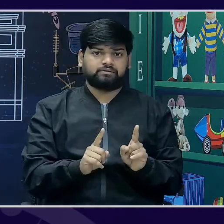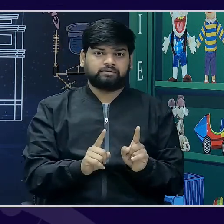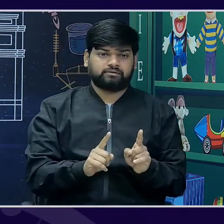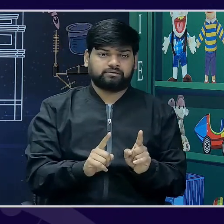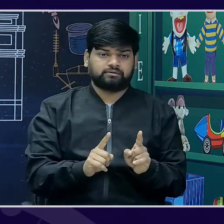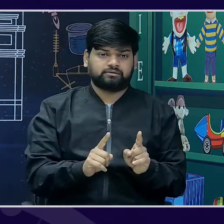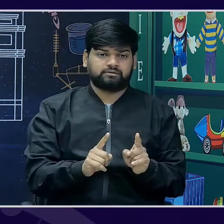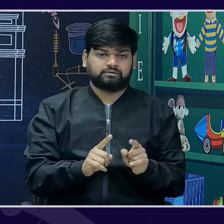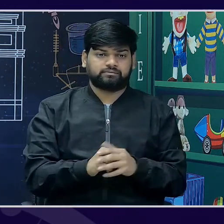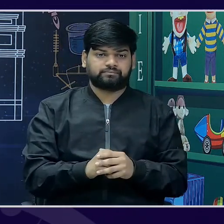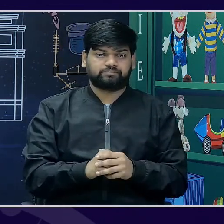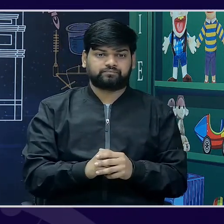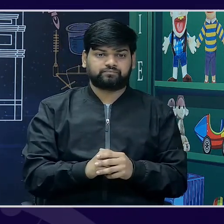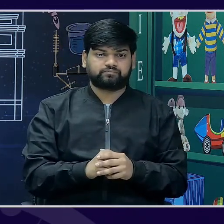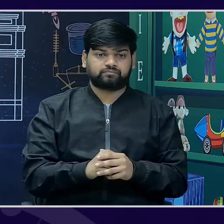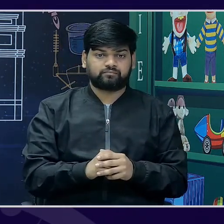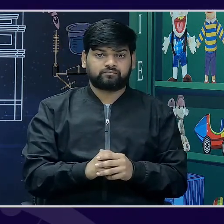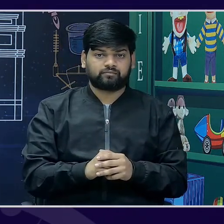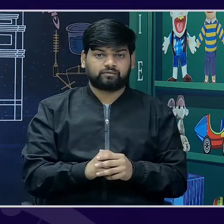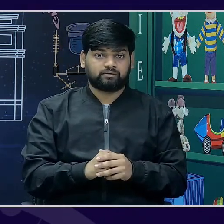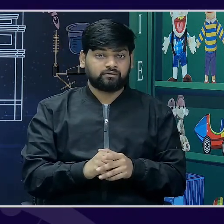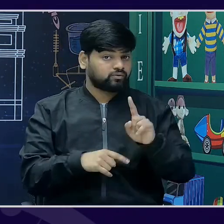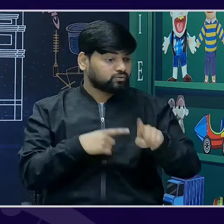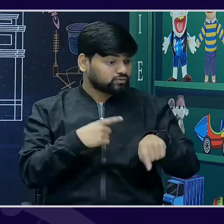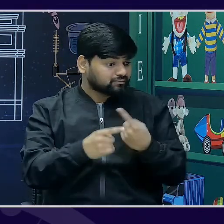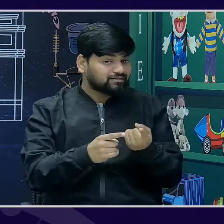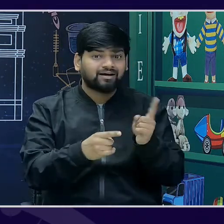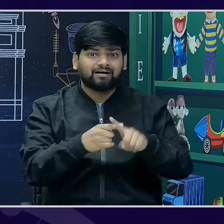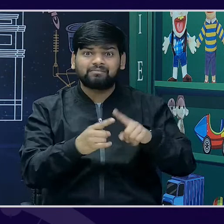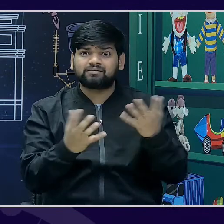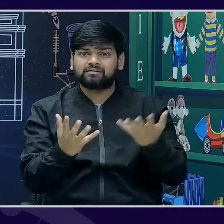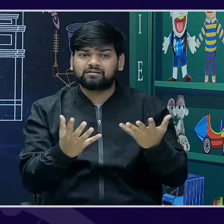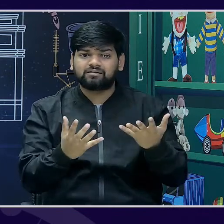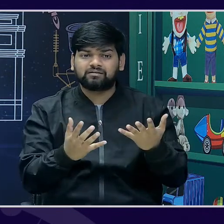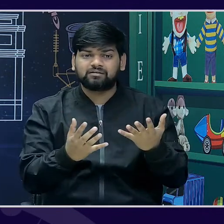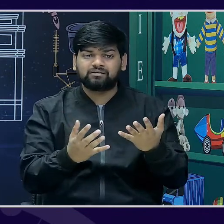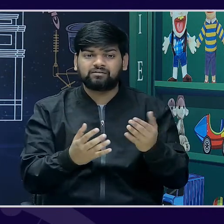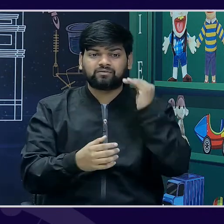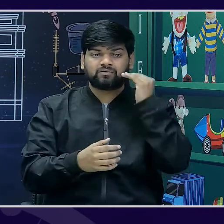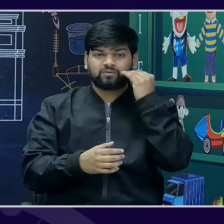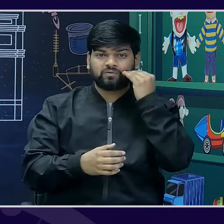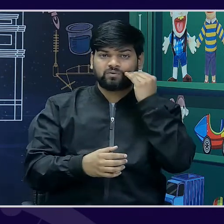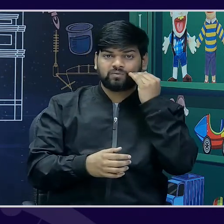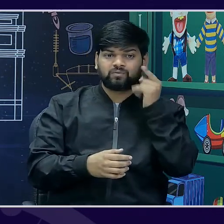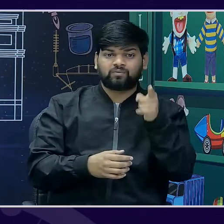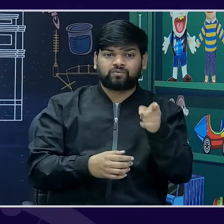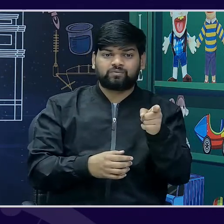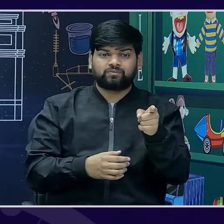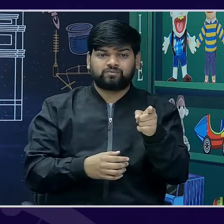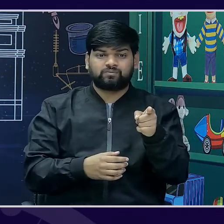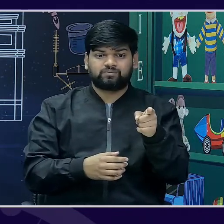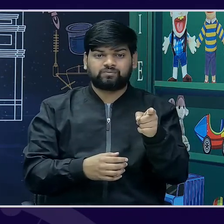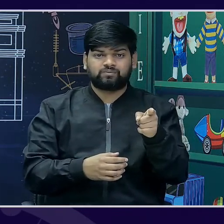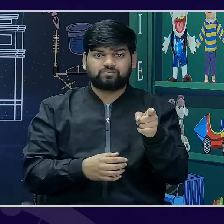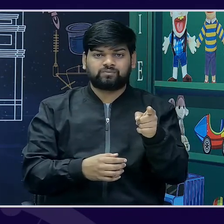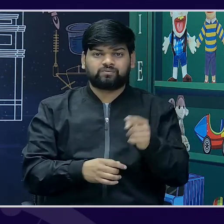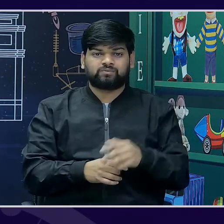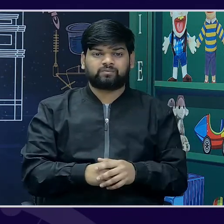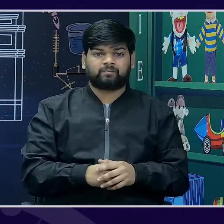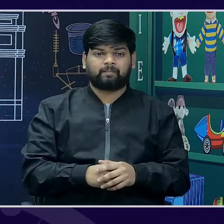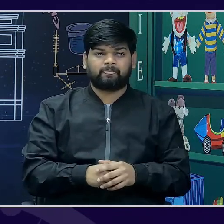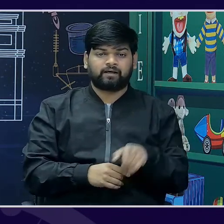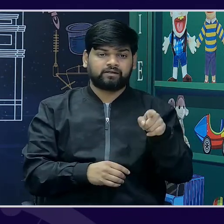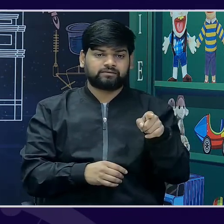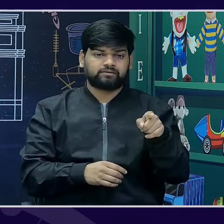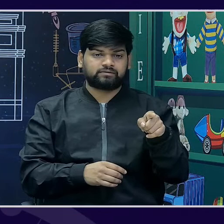what happens is after that, when the child is being sent to the school, he goes to the school, he's hearing, but gradually